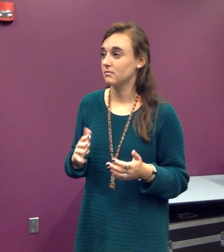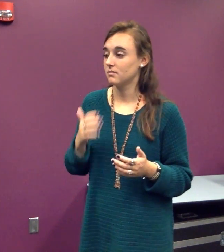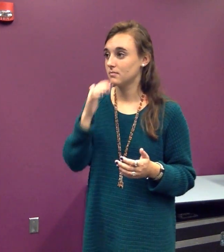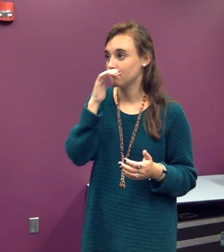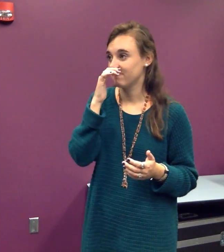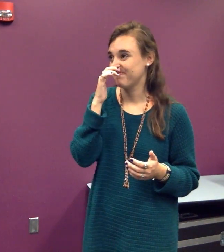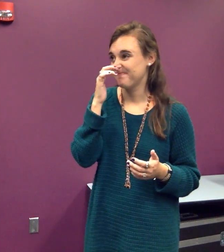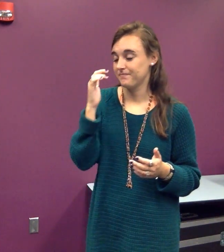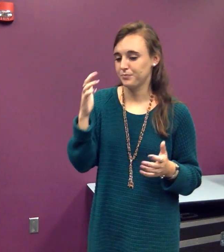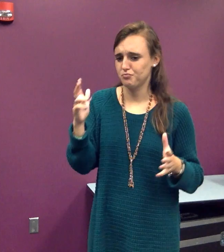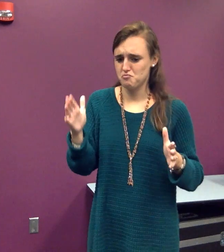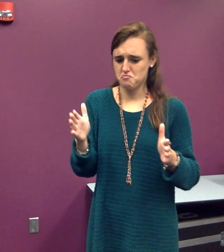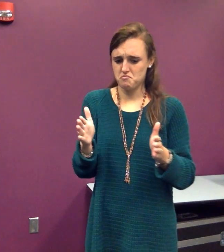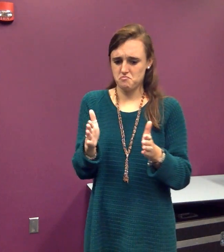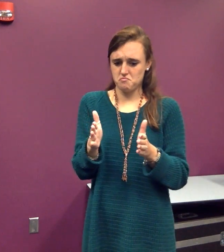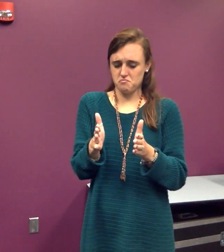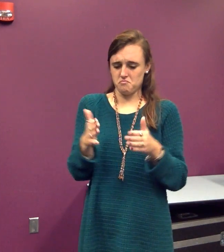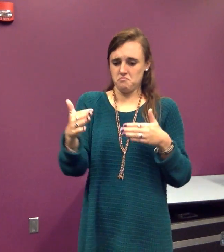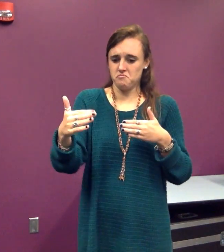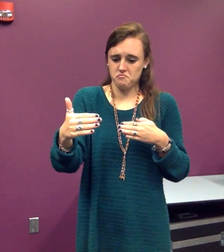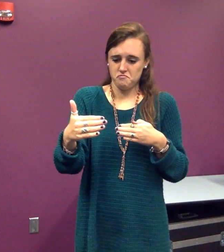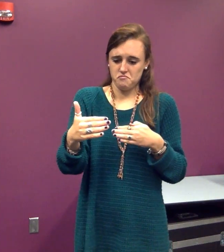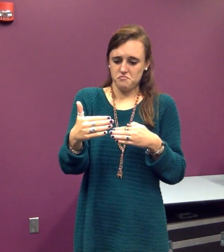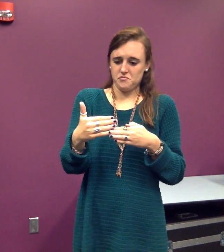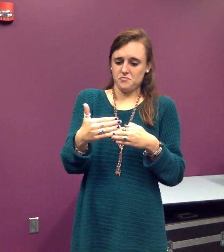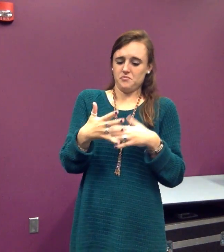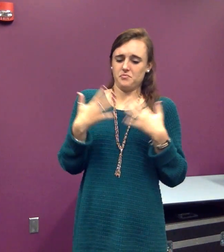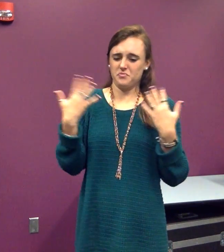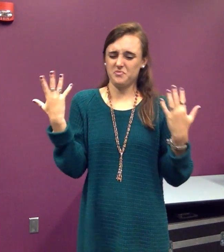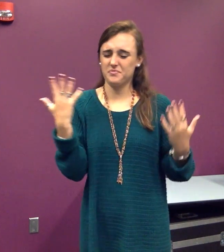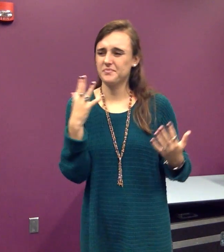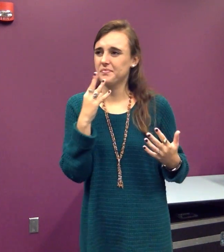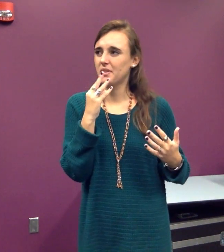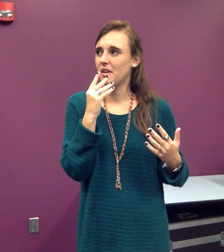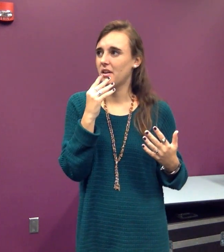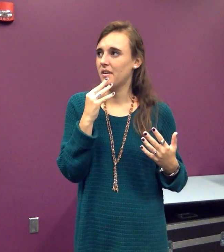color. We wouldn't want Eric just to get shorter and wider, right?